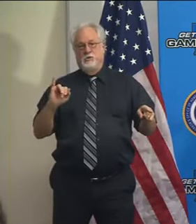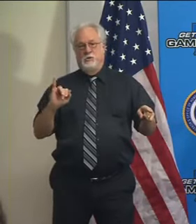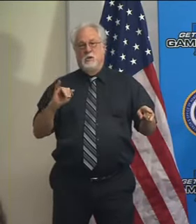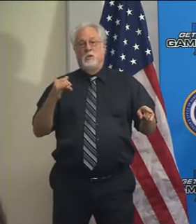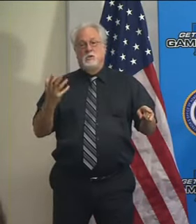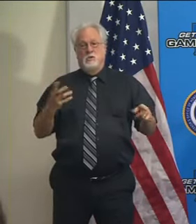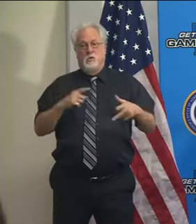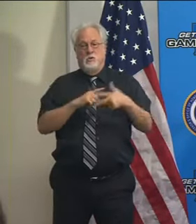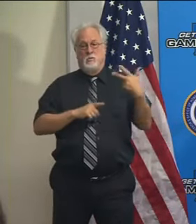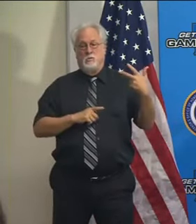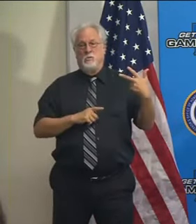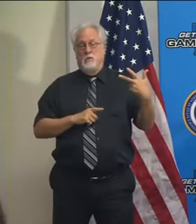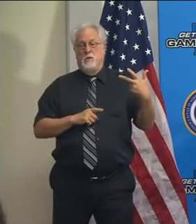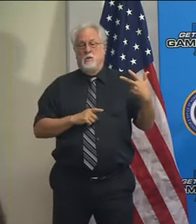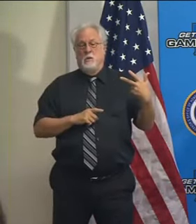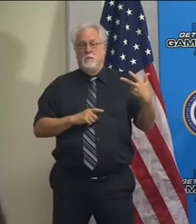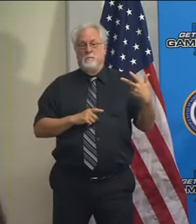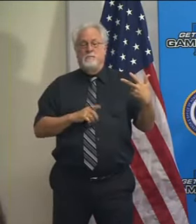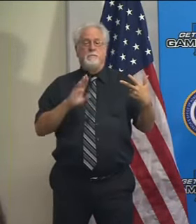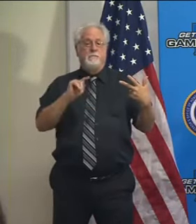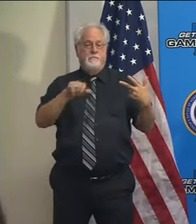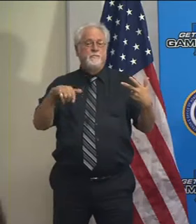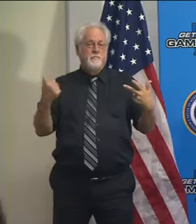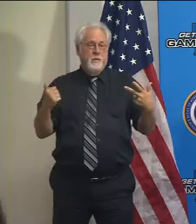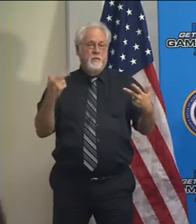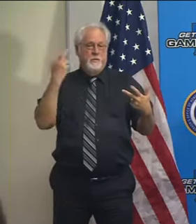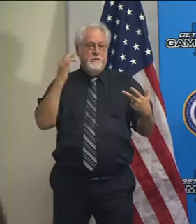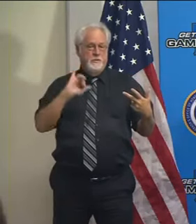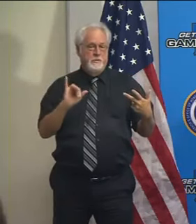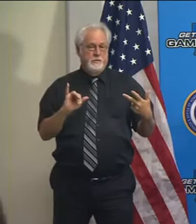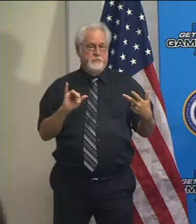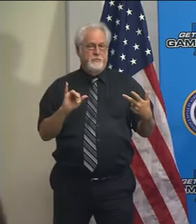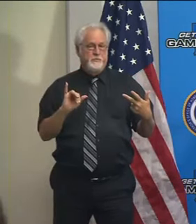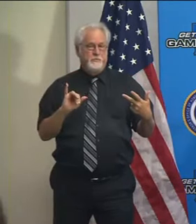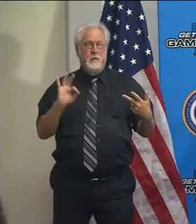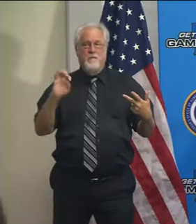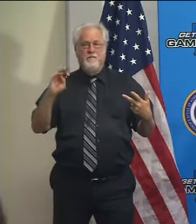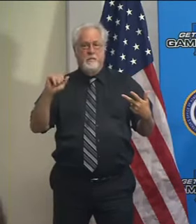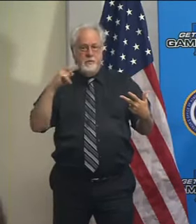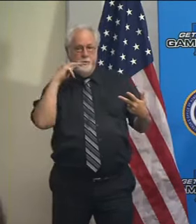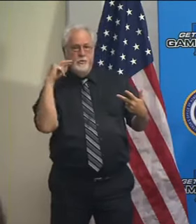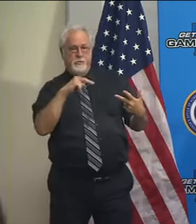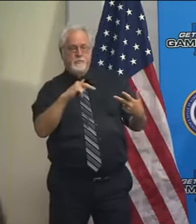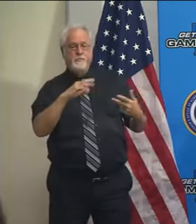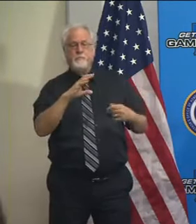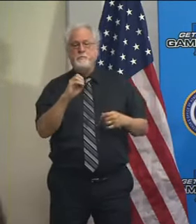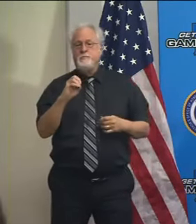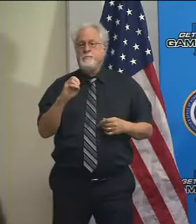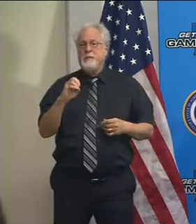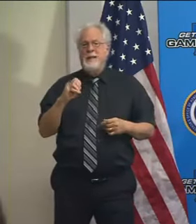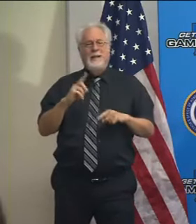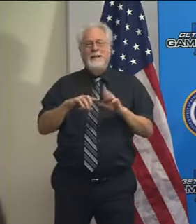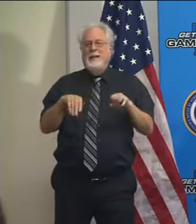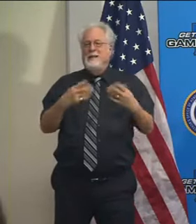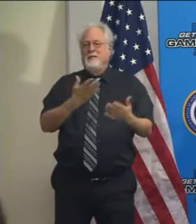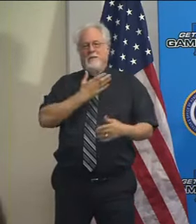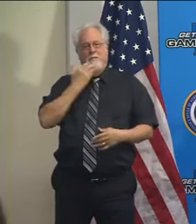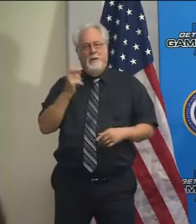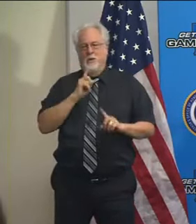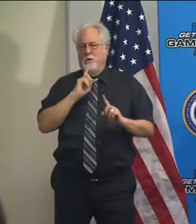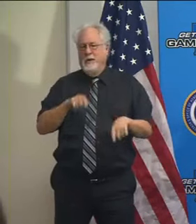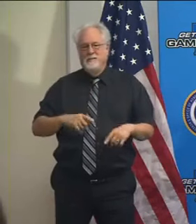those are the big three, but there are other factors as well that FEMA looks at, so I can't give a better